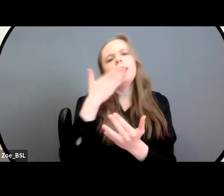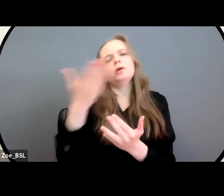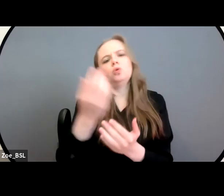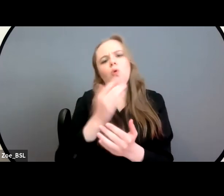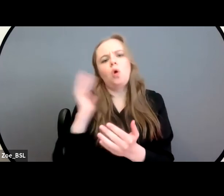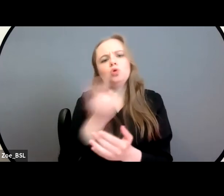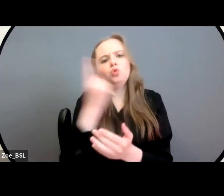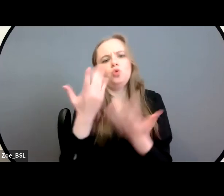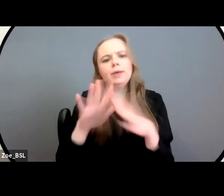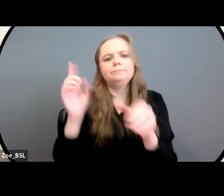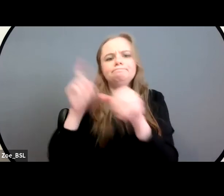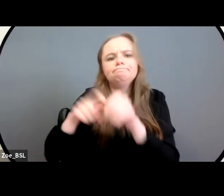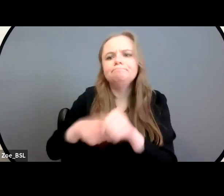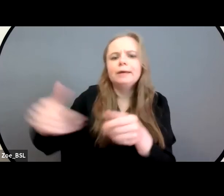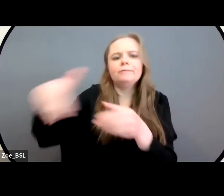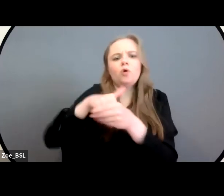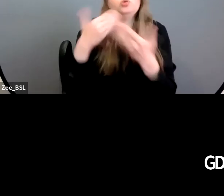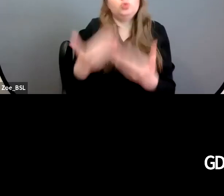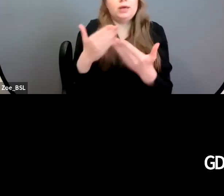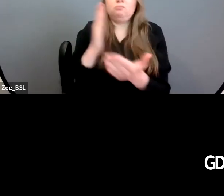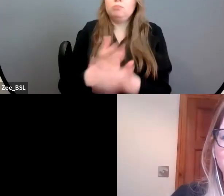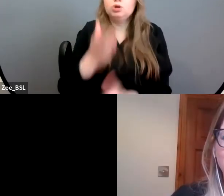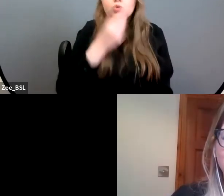and useful hour, I think.